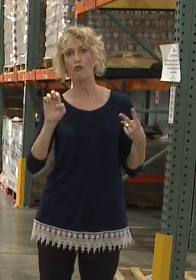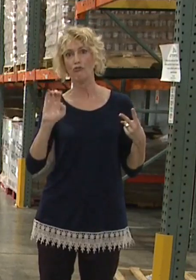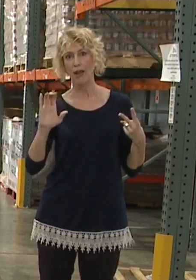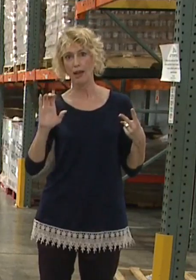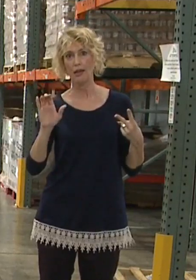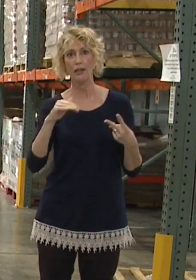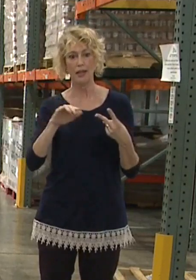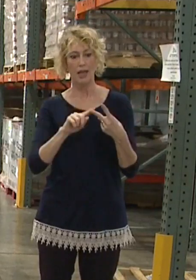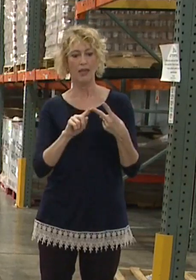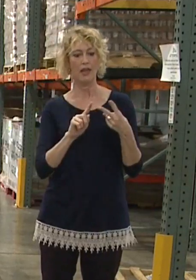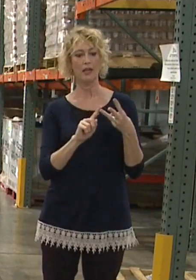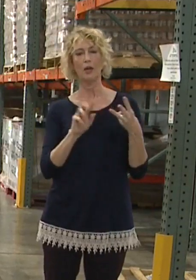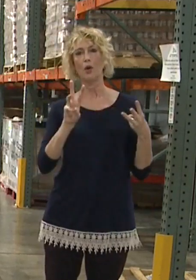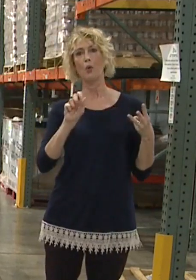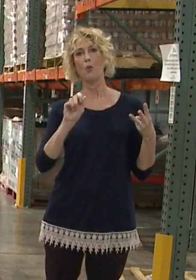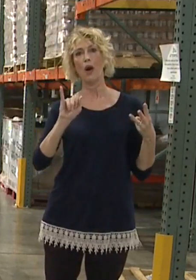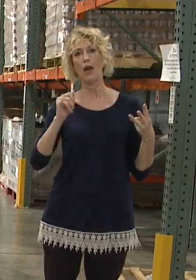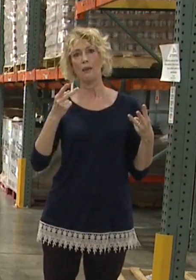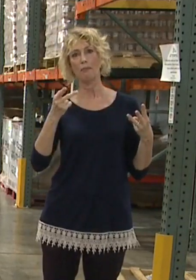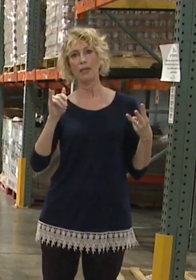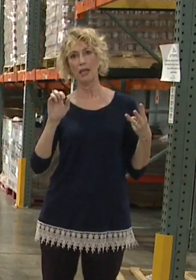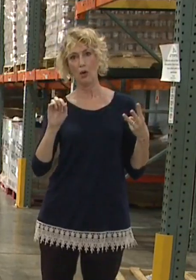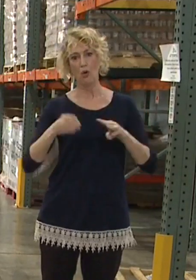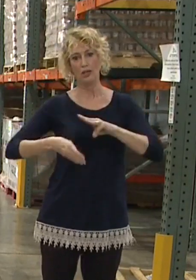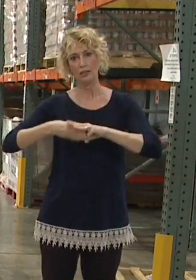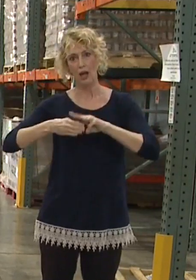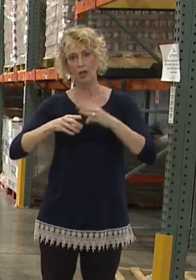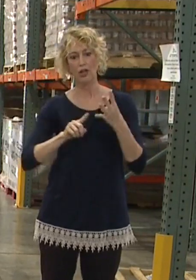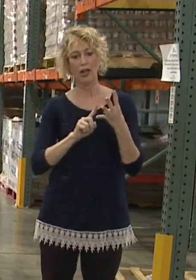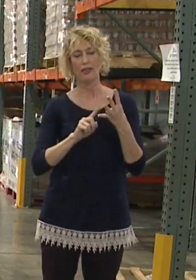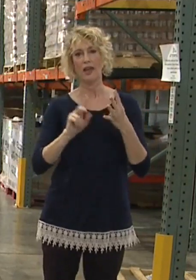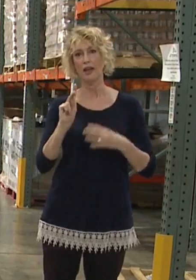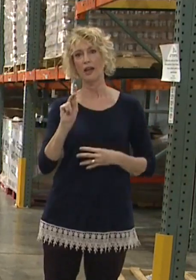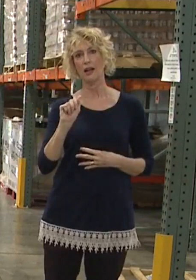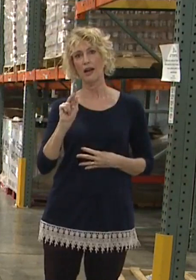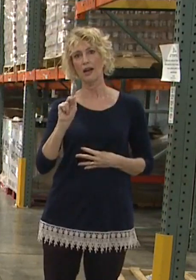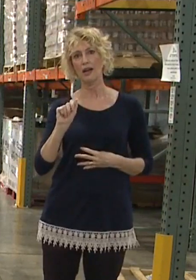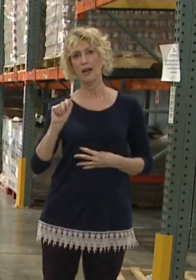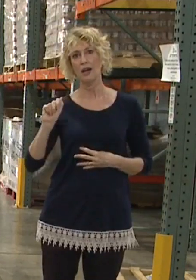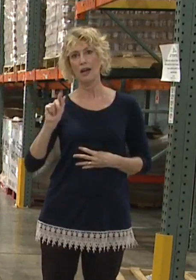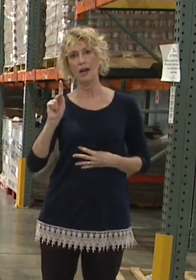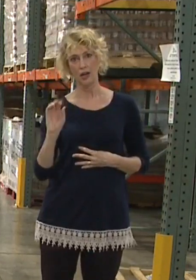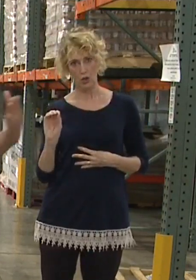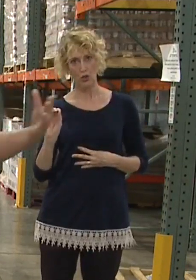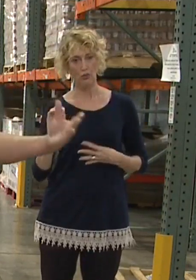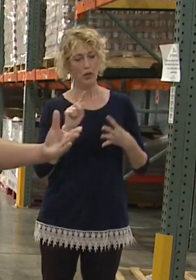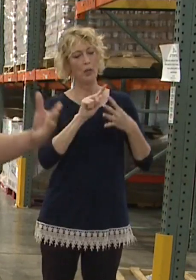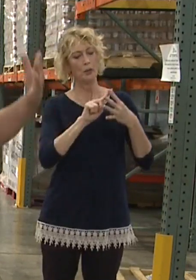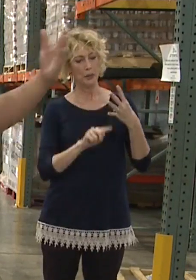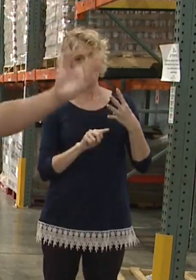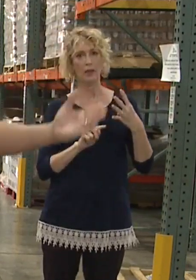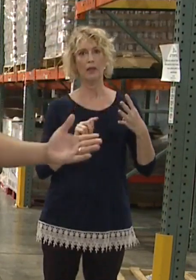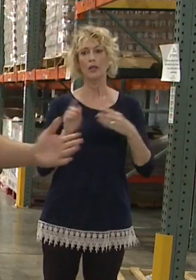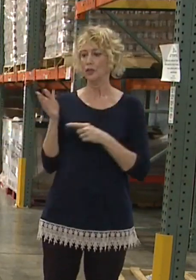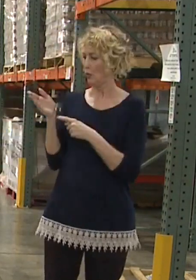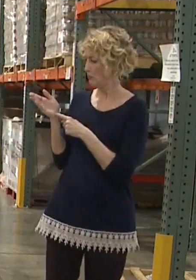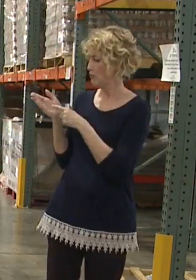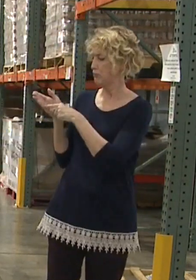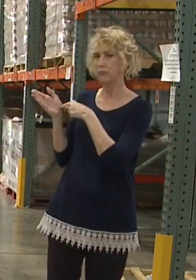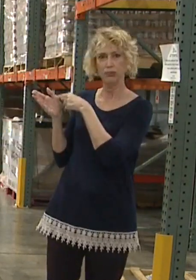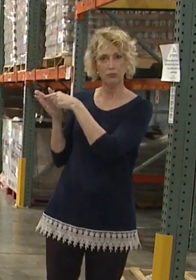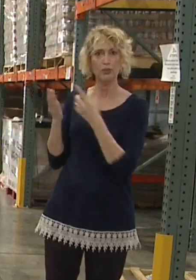YPO Soccer Complex. And then also the one other one is in Kaka'ako. That was strategically done to hit communities